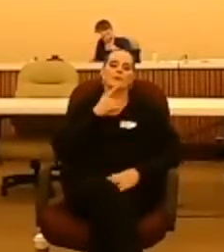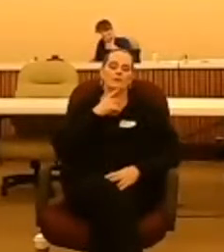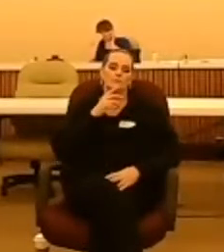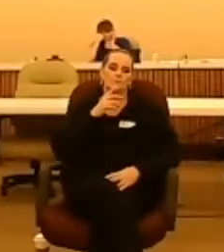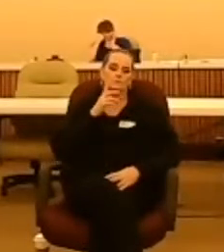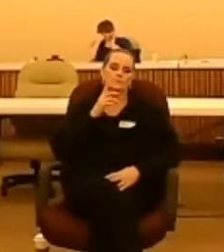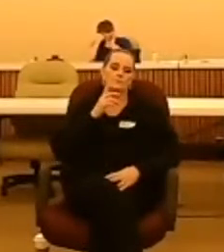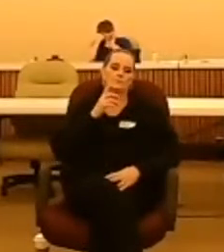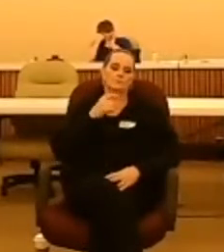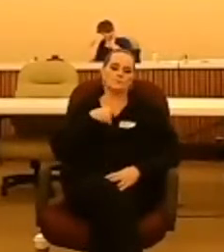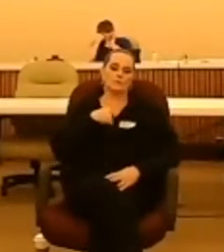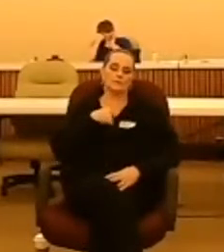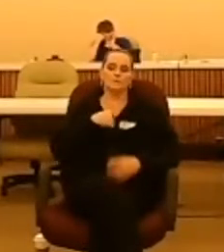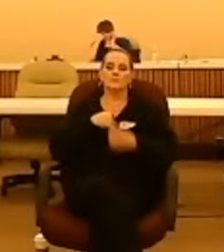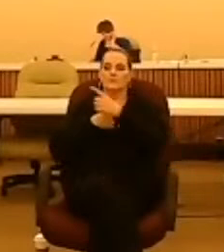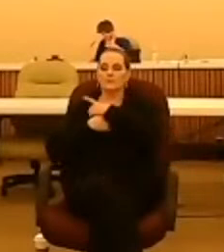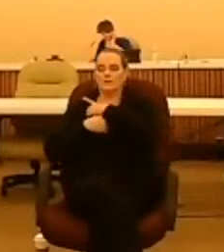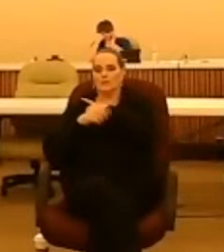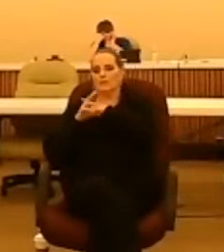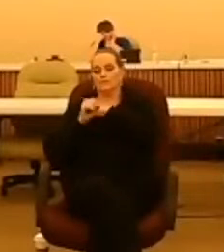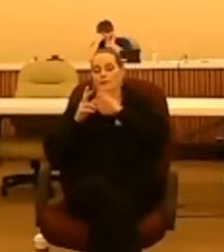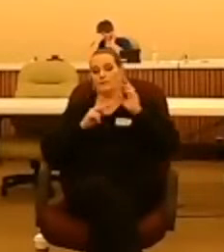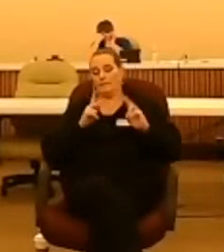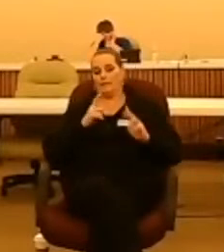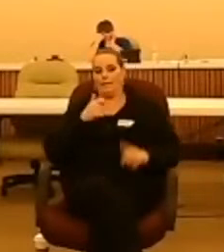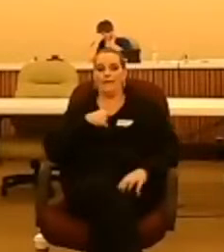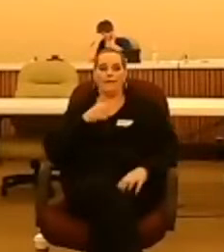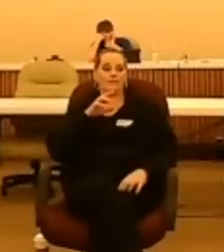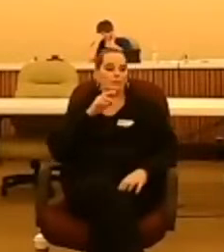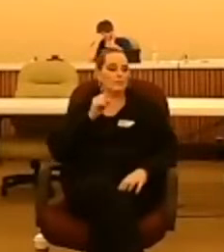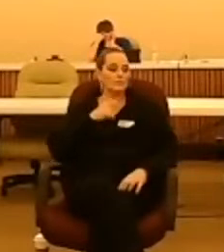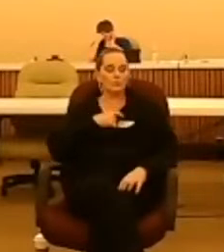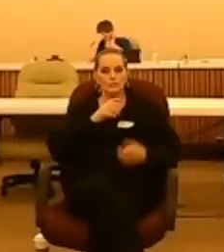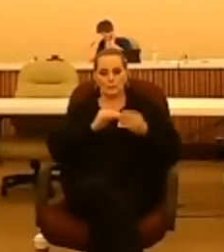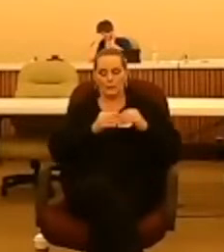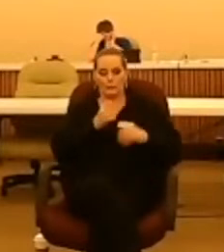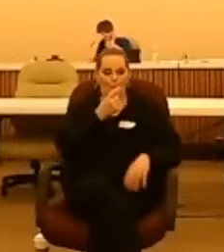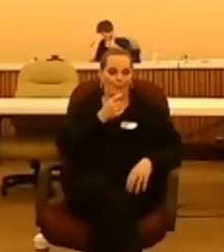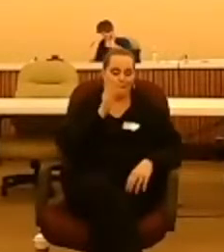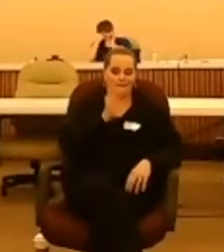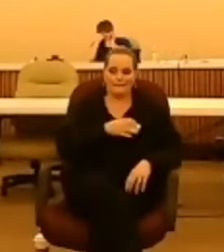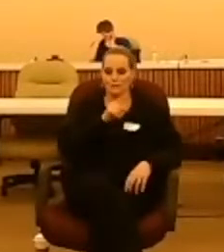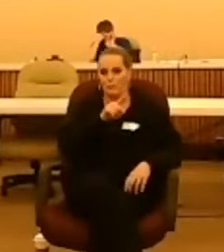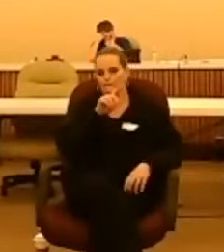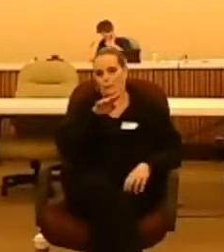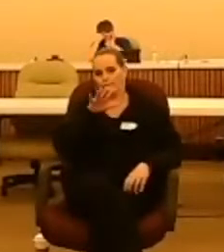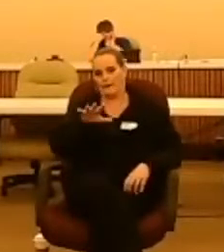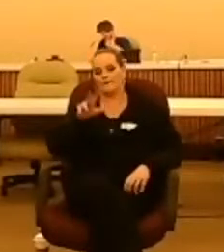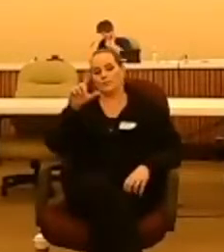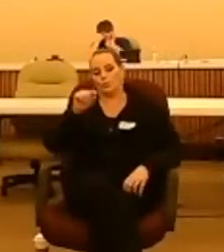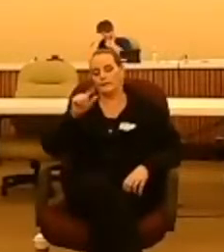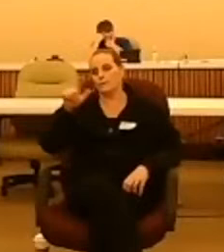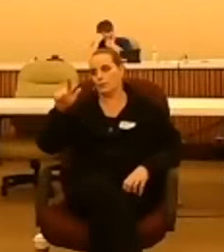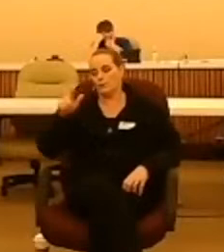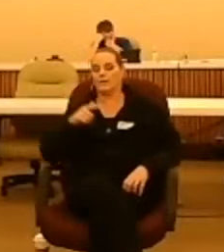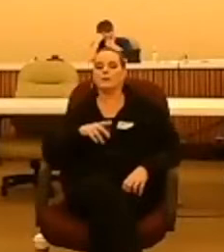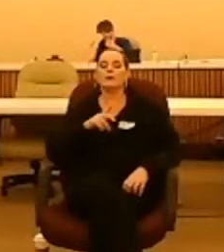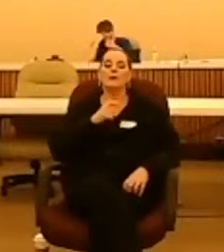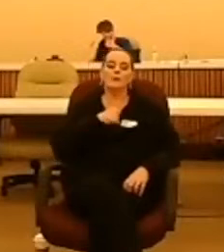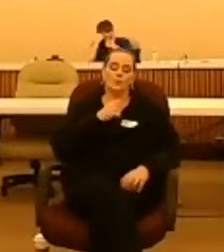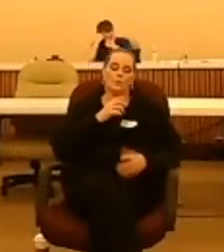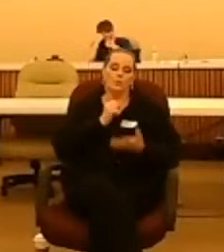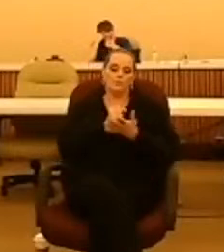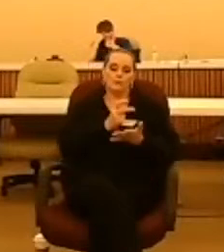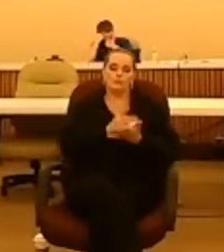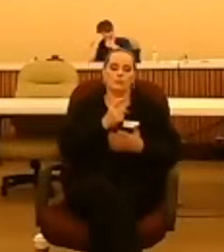Aye. Supervisor Schultz and fellow board members, I have resolution number 11-145, 2021, to